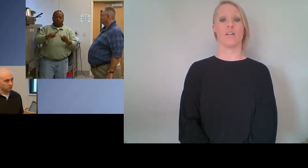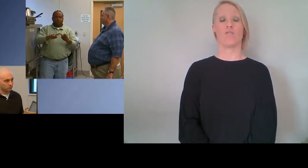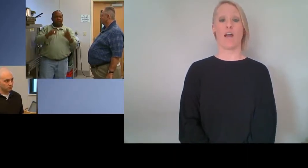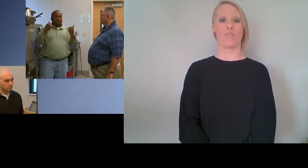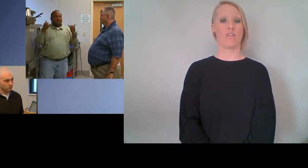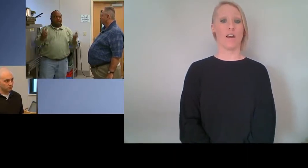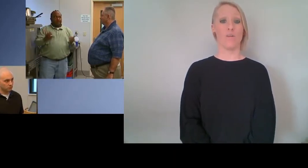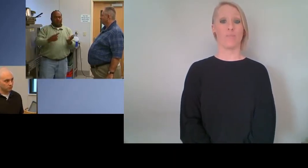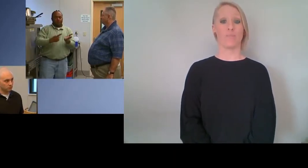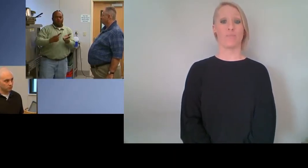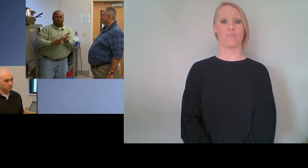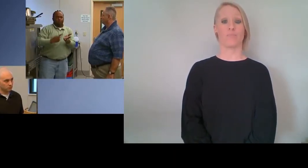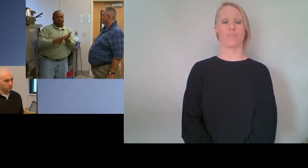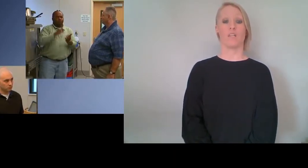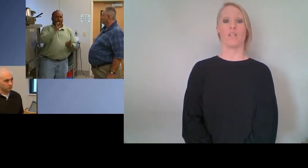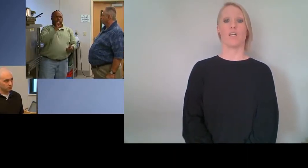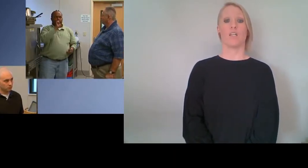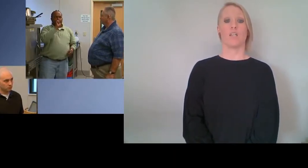pan and the rack for that.